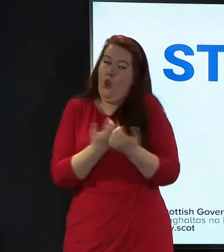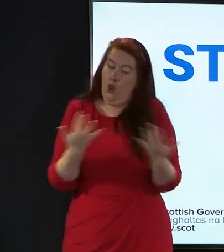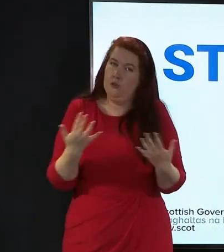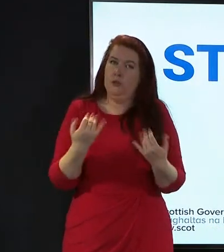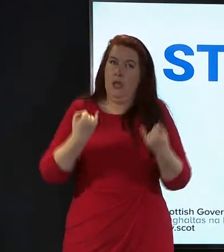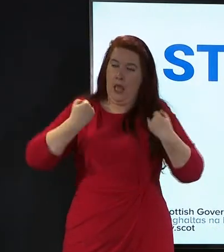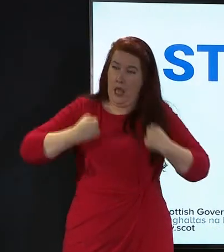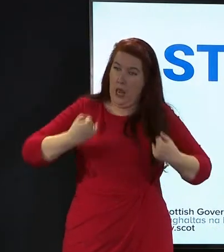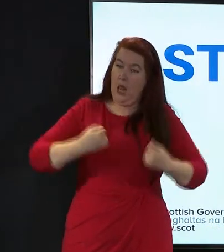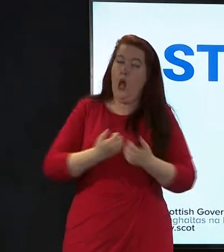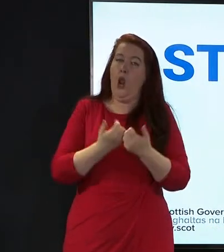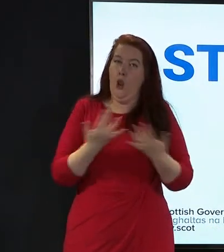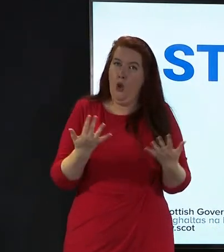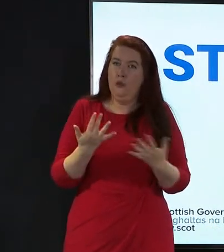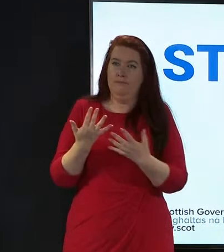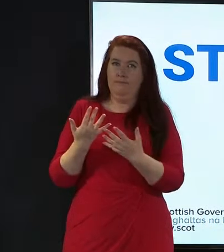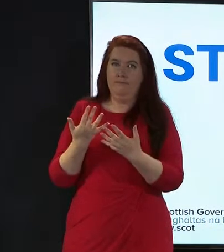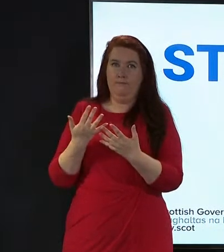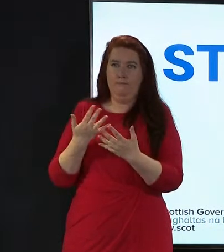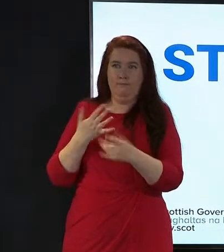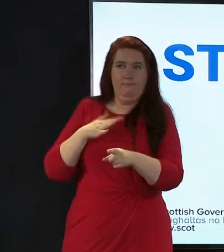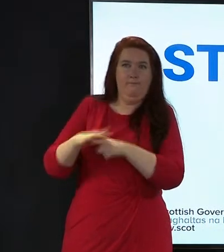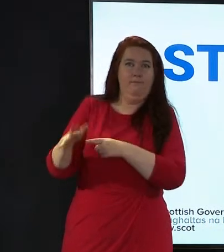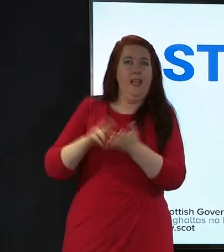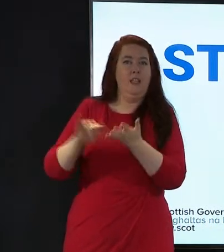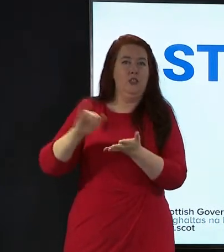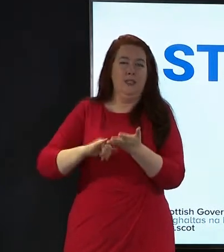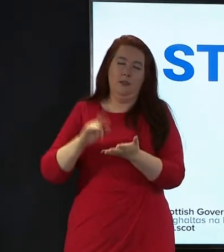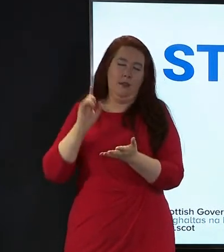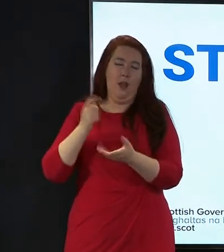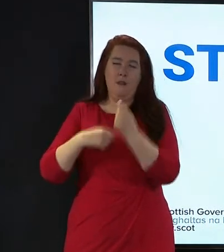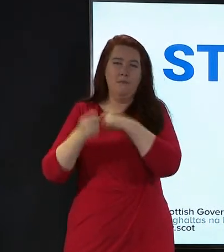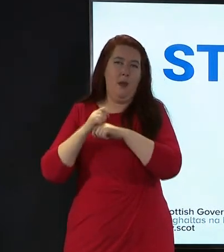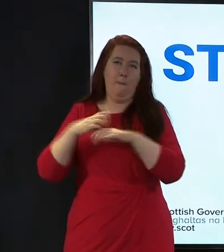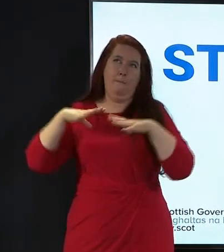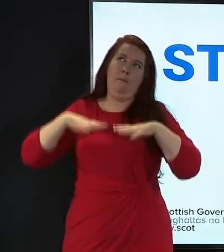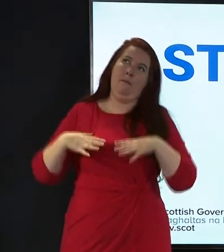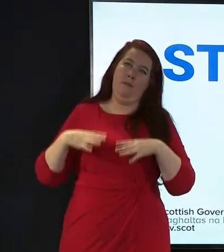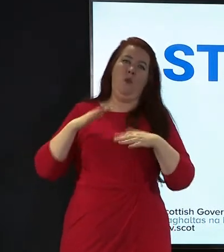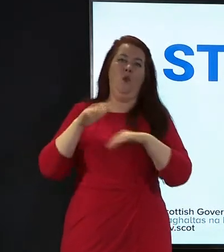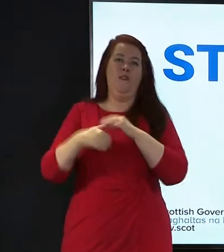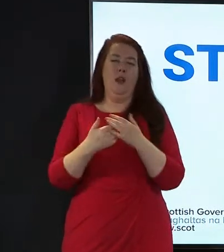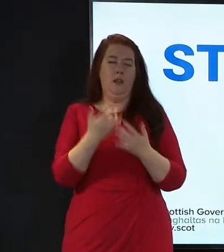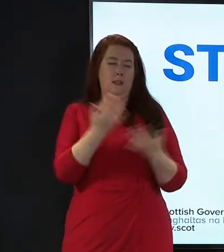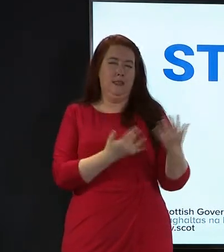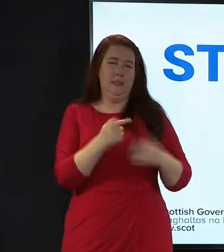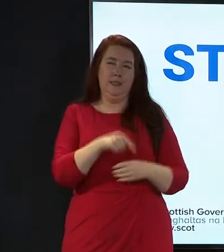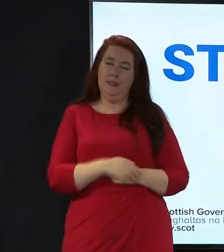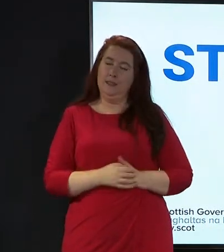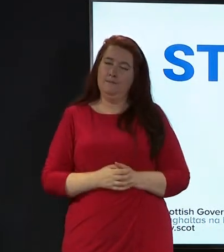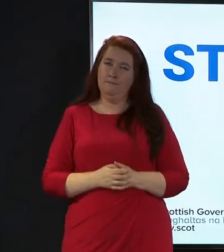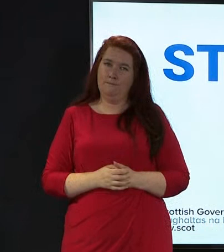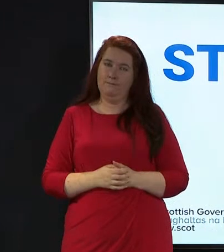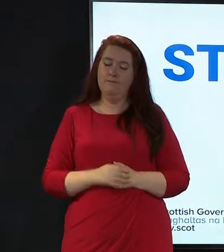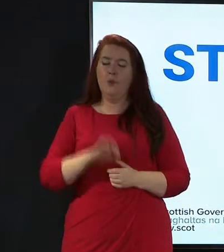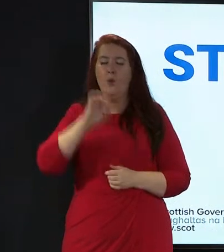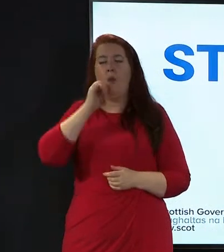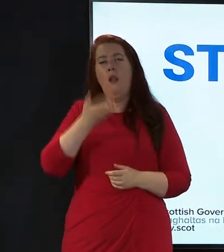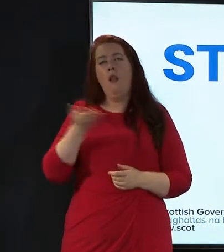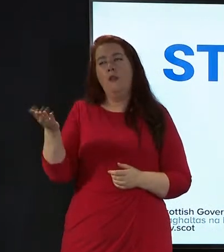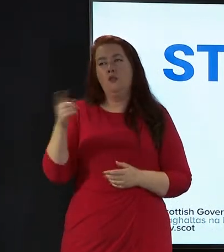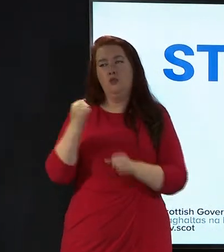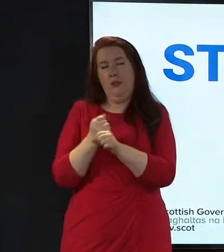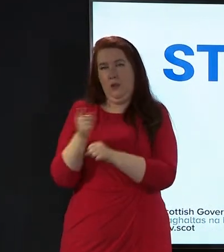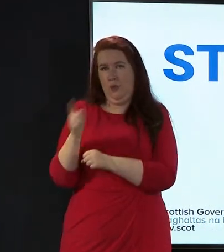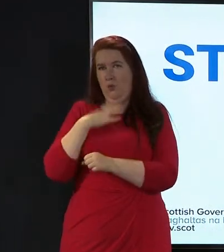health service. So that's why we can't yet be completely complacent about case numbers. And I'll hand over to Gregor, who wants